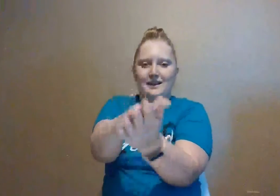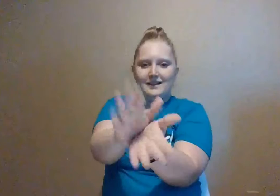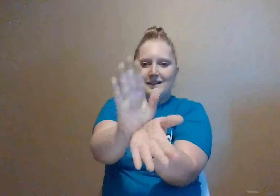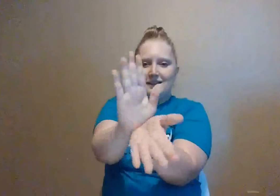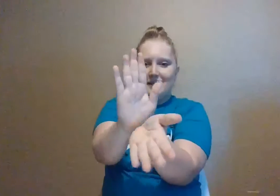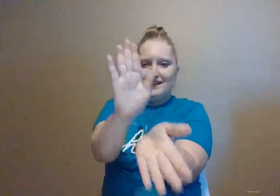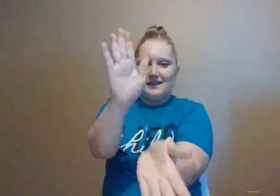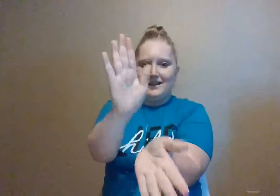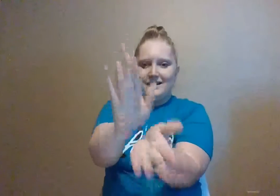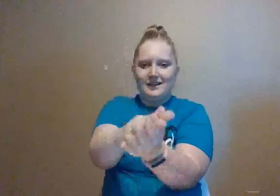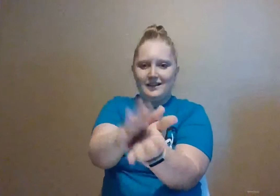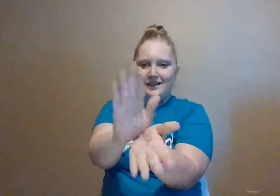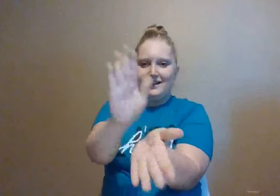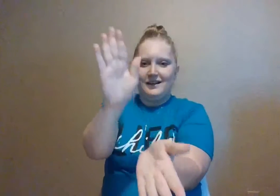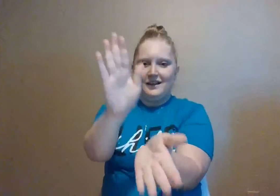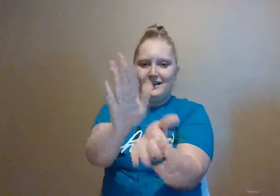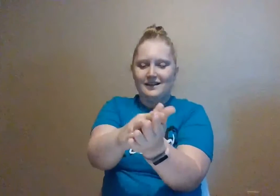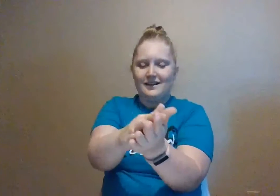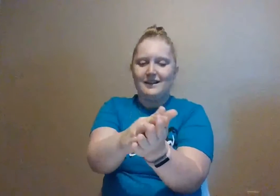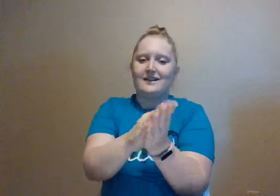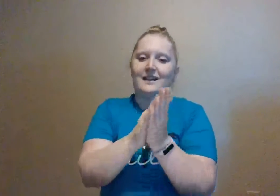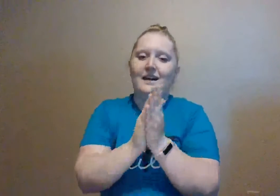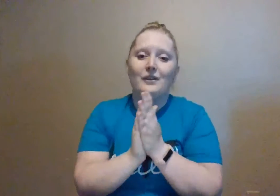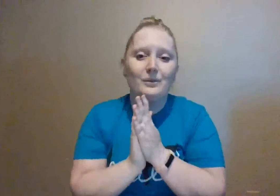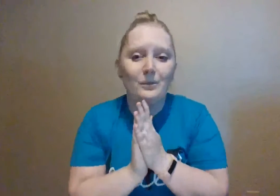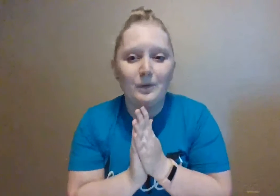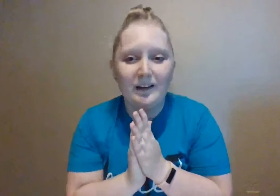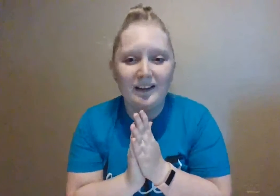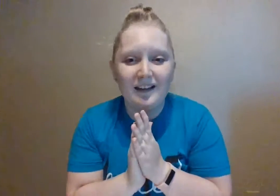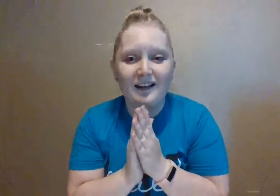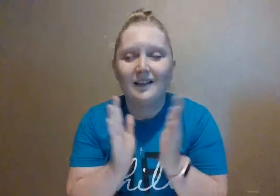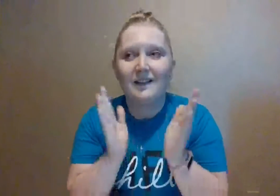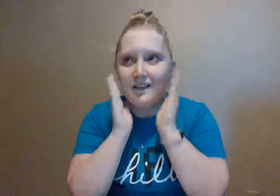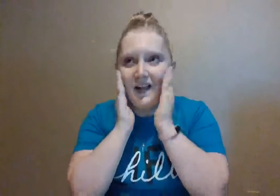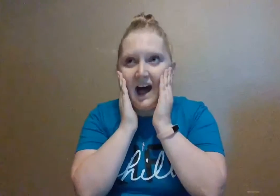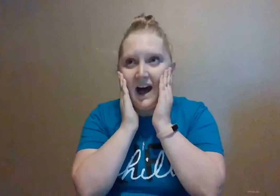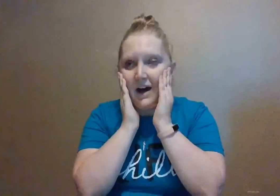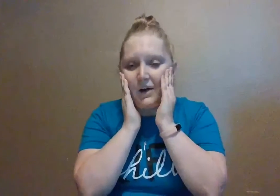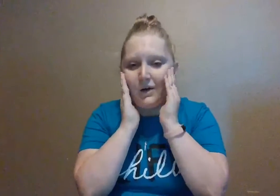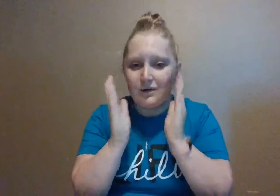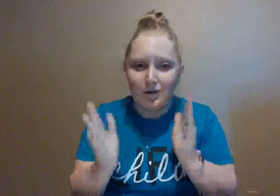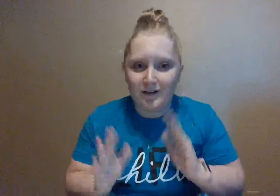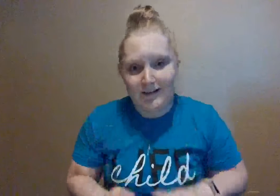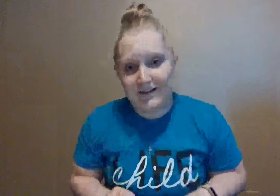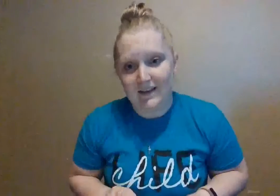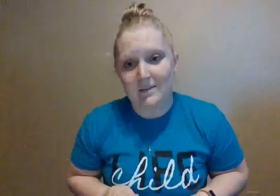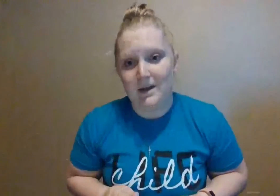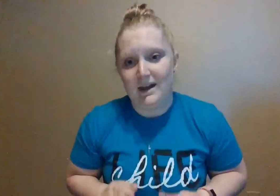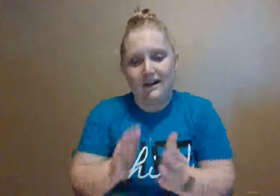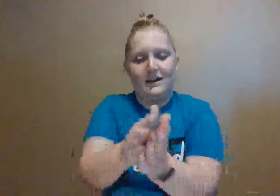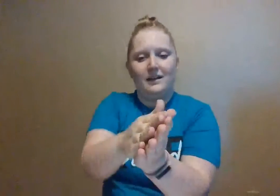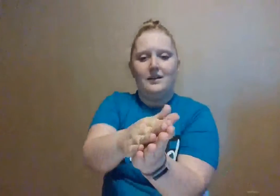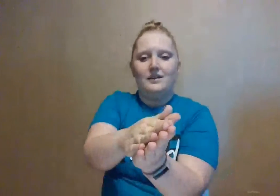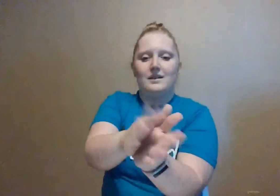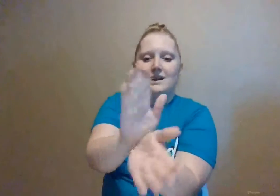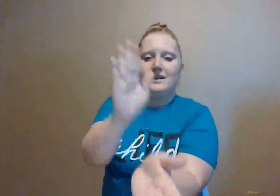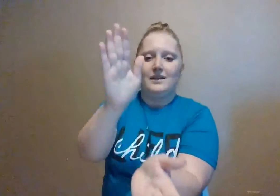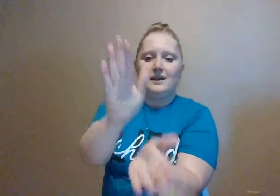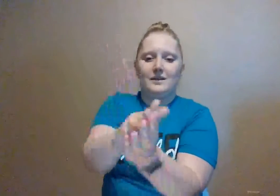this. Because seals have really loud noises that they make. So that's like their